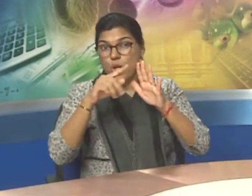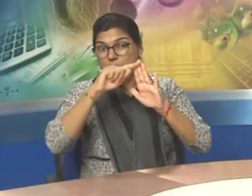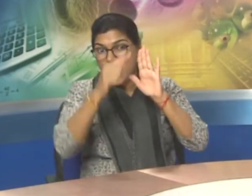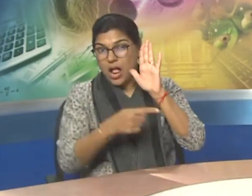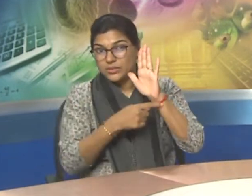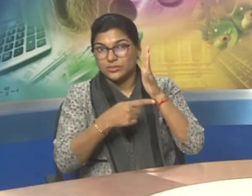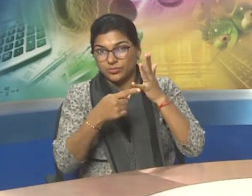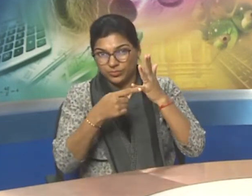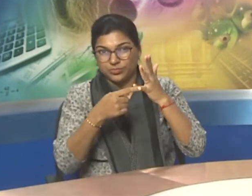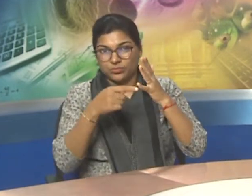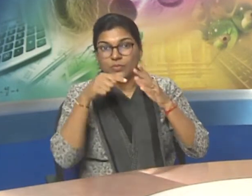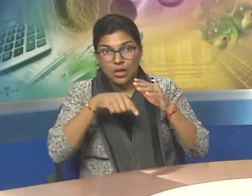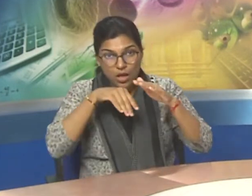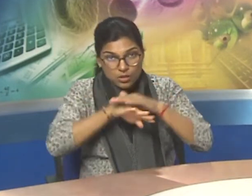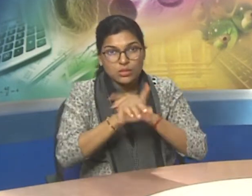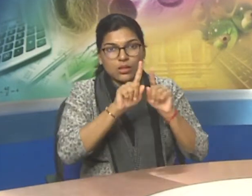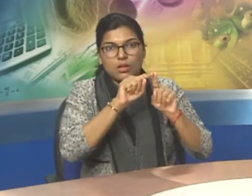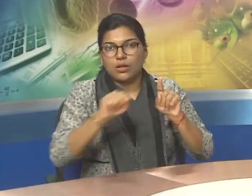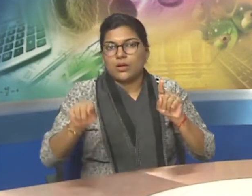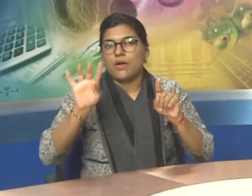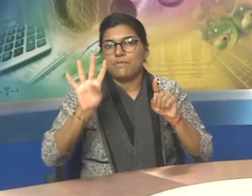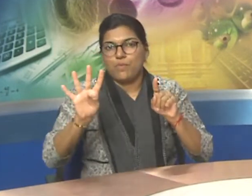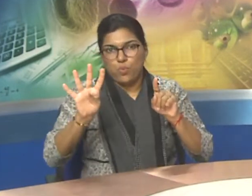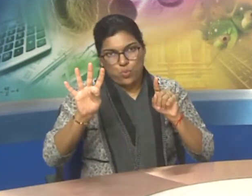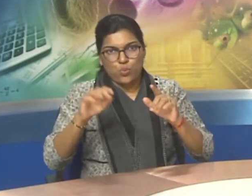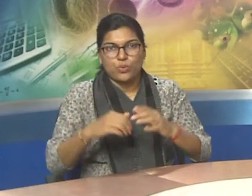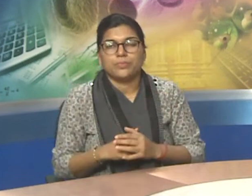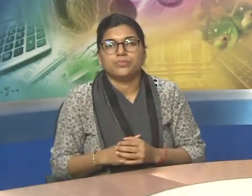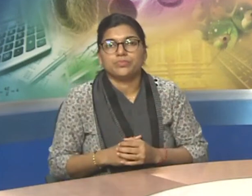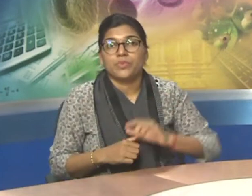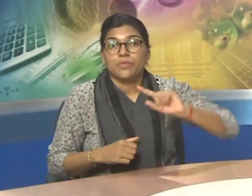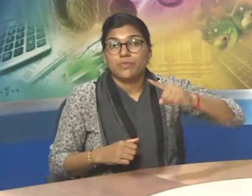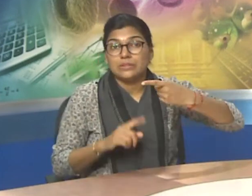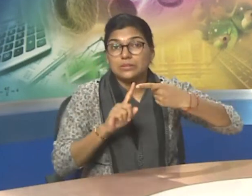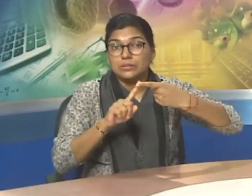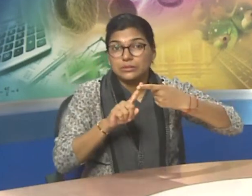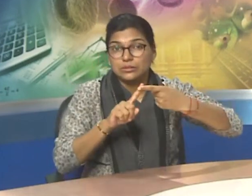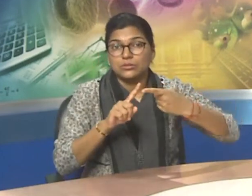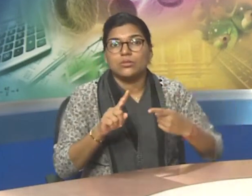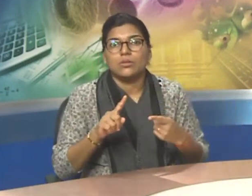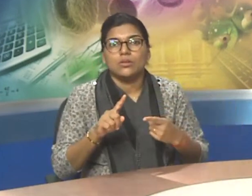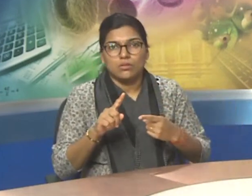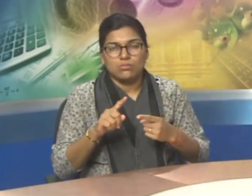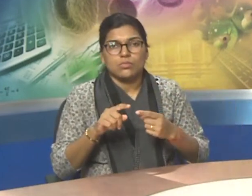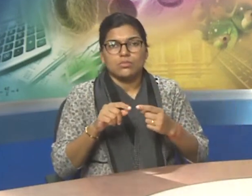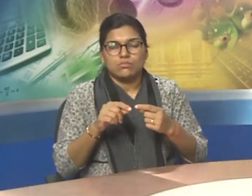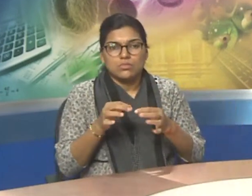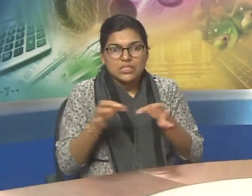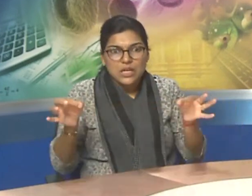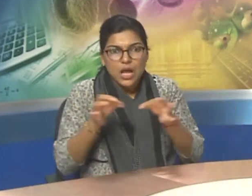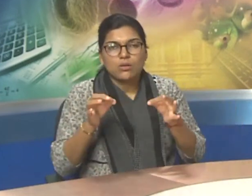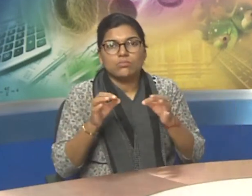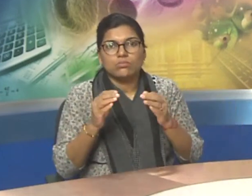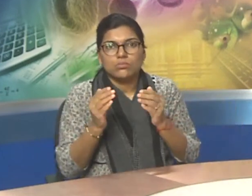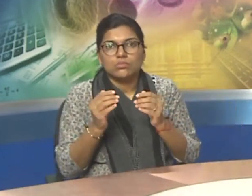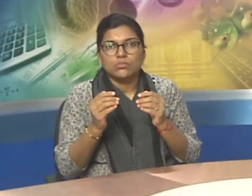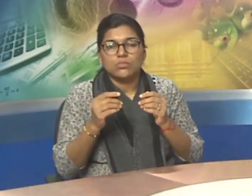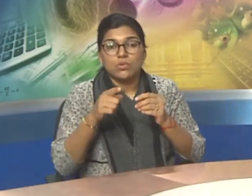Fifth law also has implications. These are 4 in number. The first implication explains that